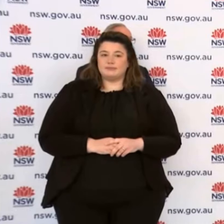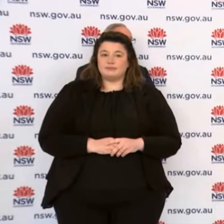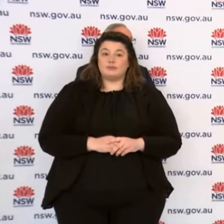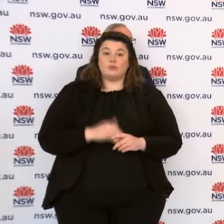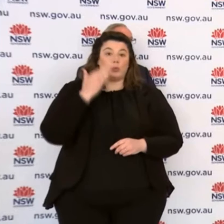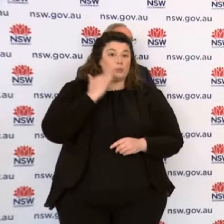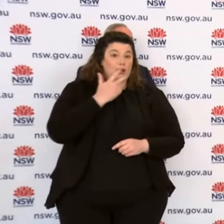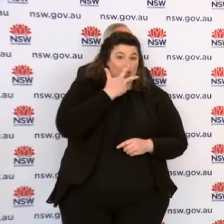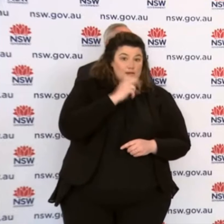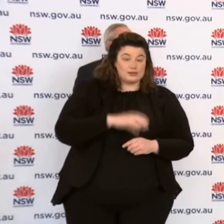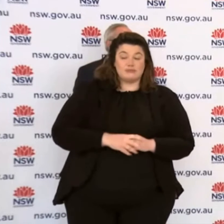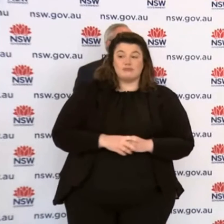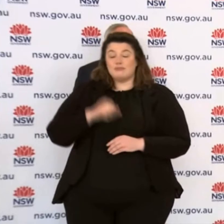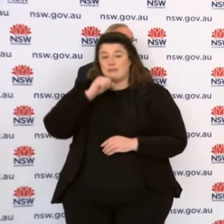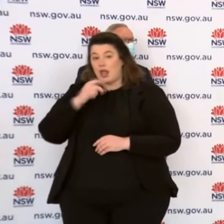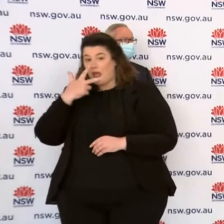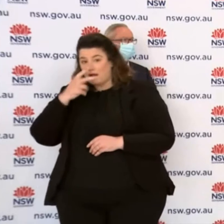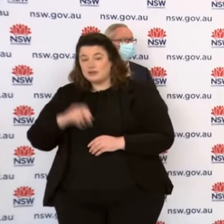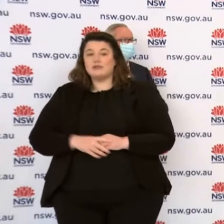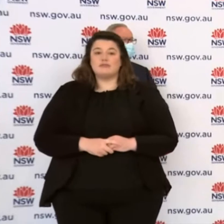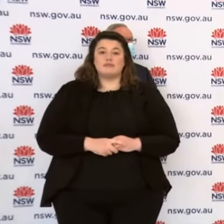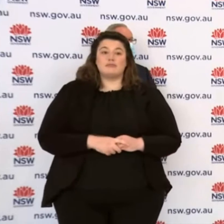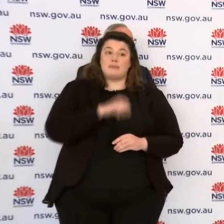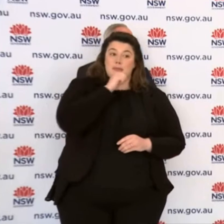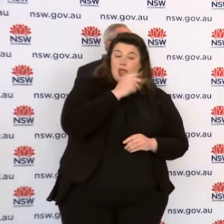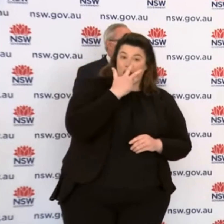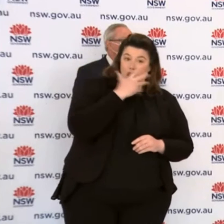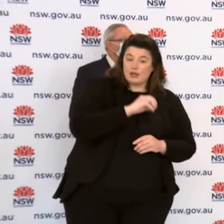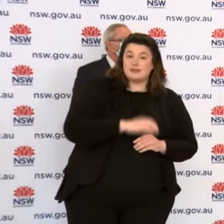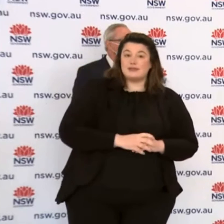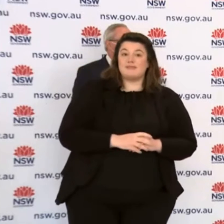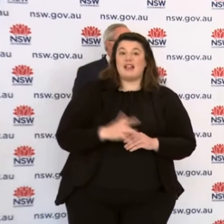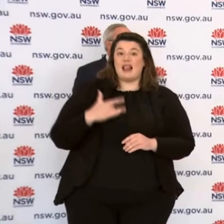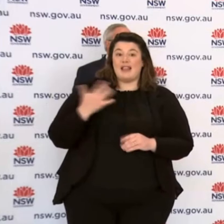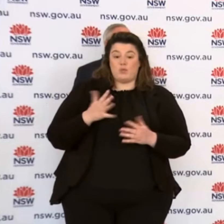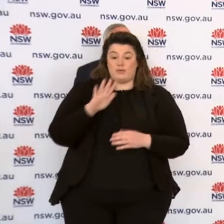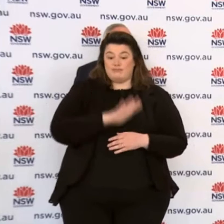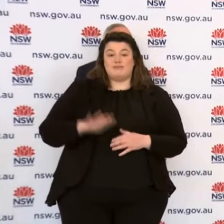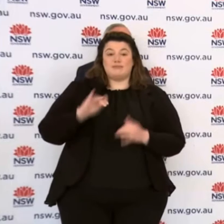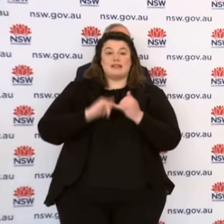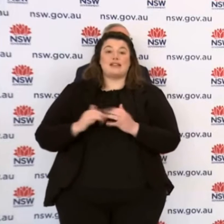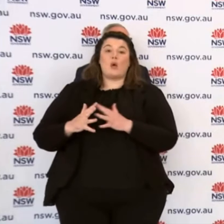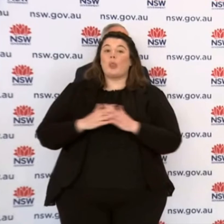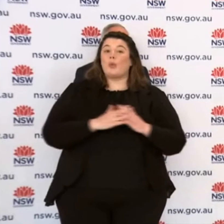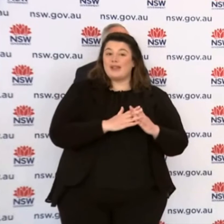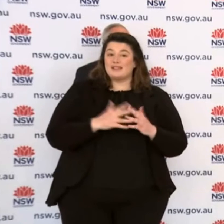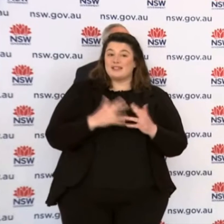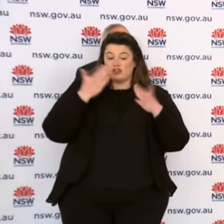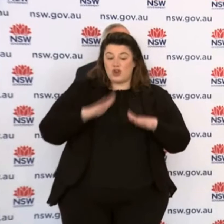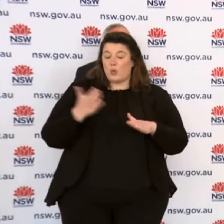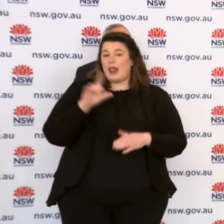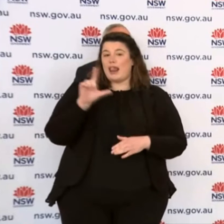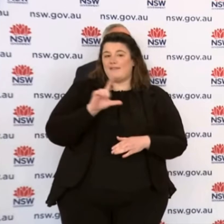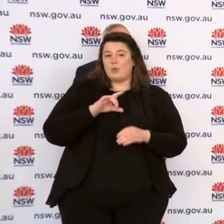in her 80s, a man in his 80s, and a man in his 90s, all from southwest Sydney, died at Liverpool Hospital. These